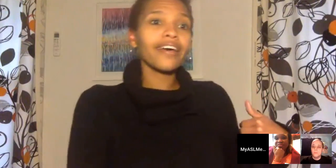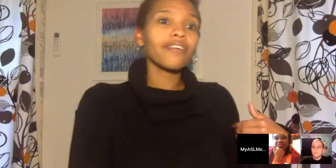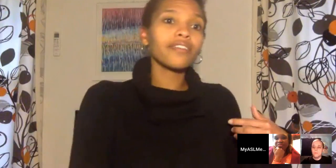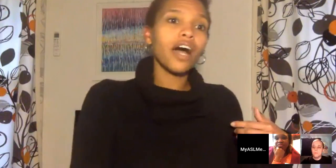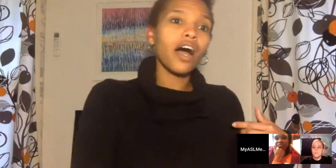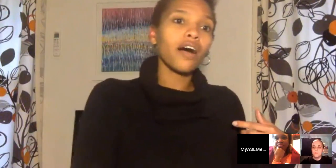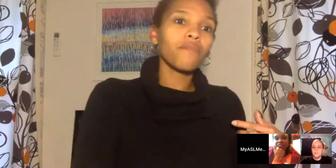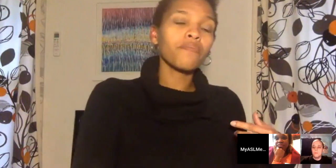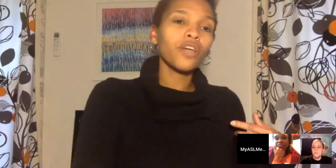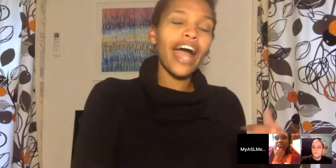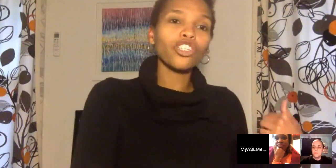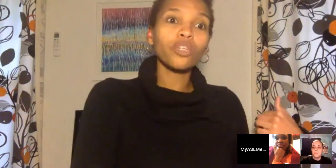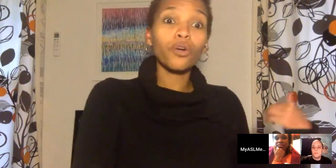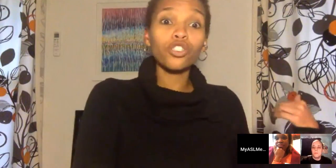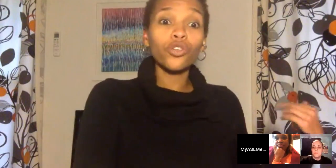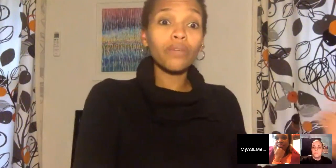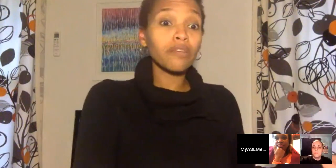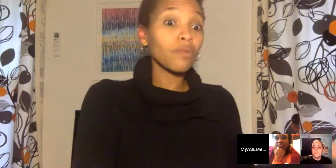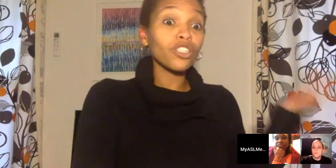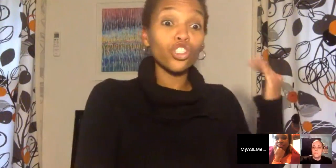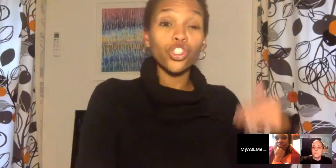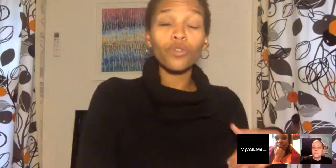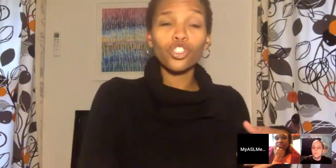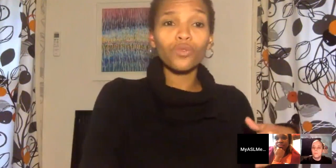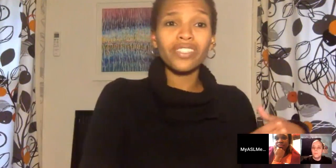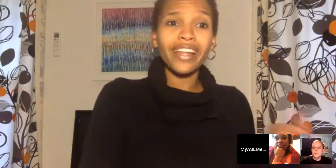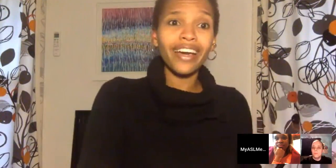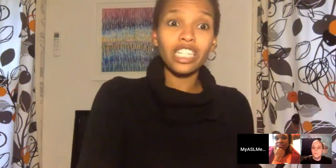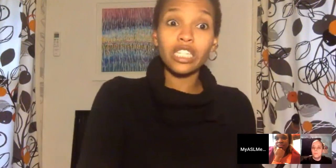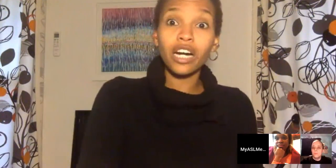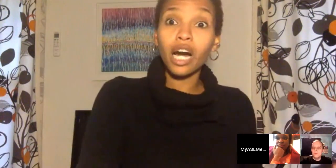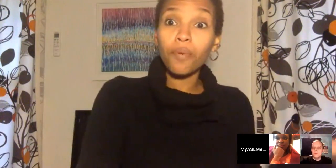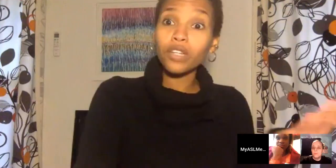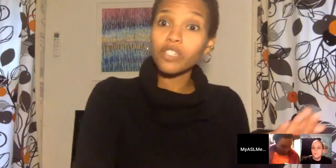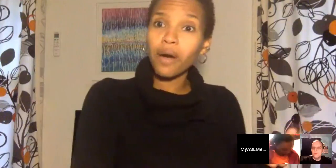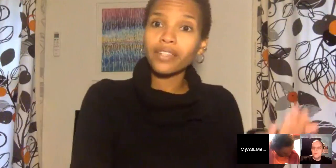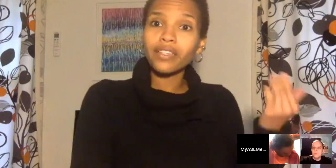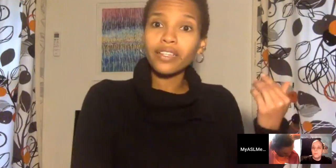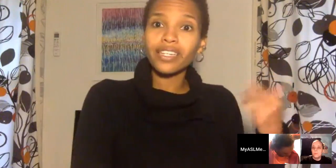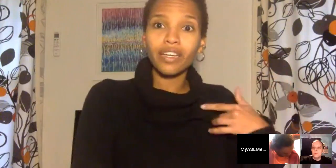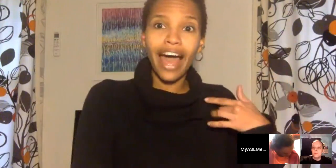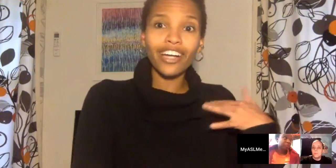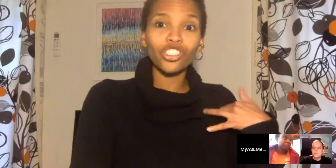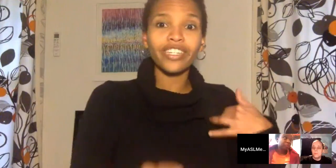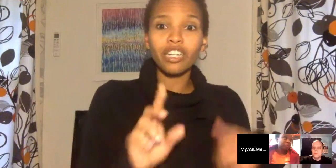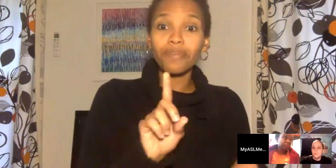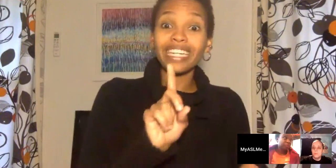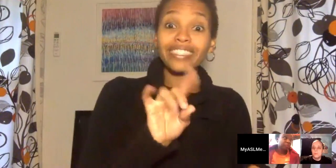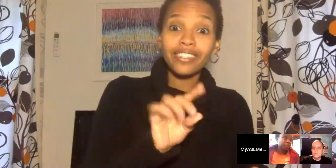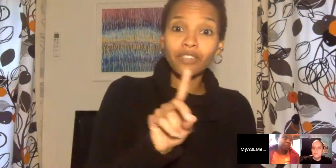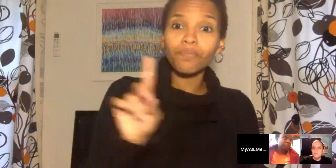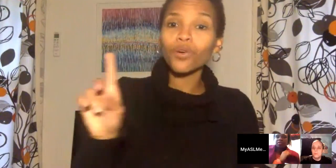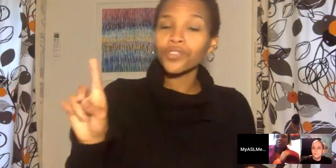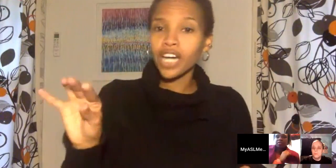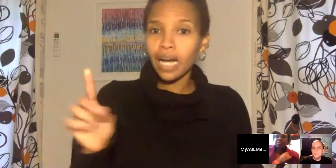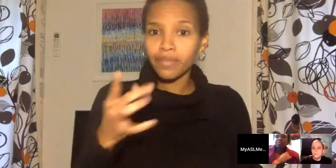And actually the person who emailed me wasn't sure what she was signing at a couple of spots in this. And it actually ended up being did both times,